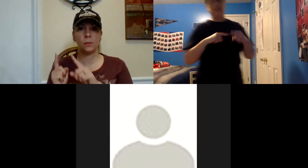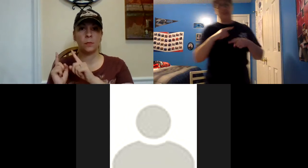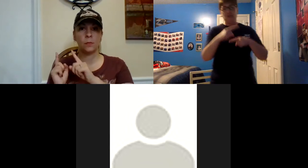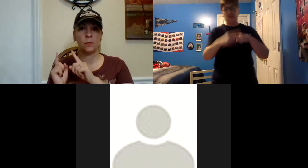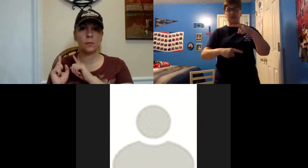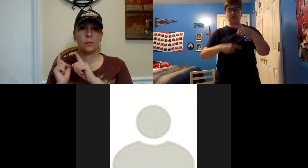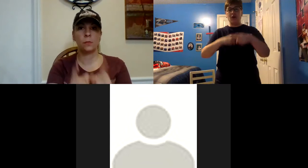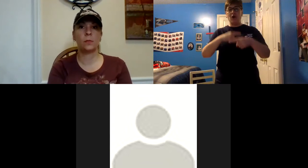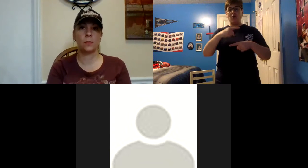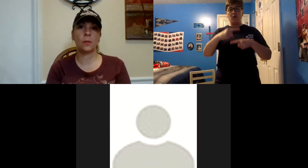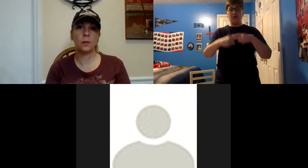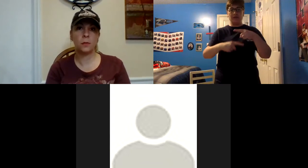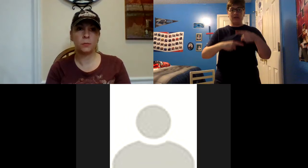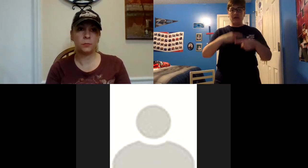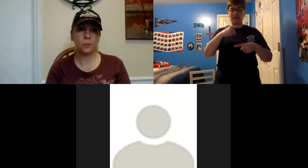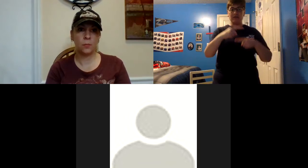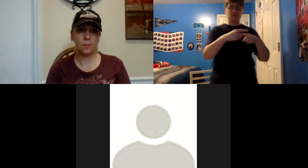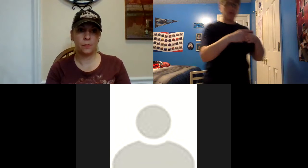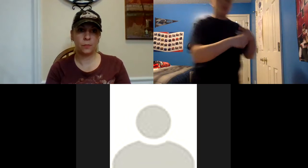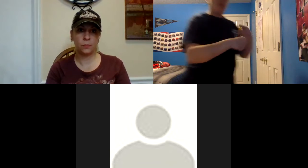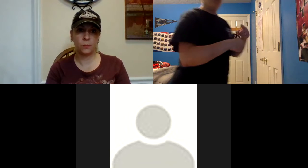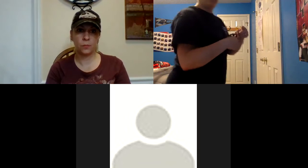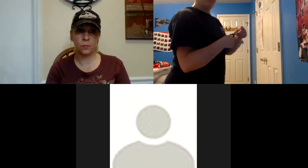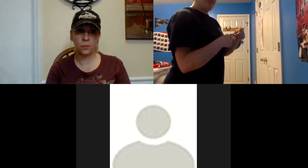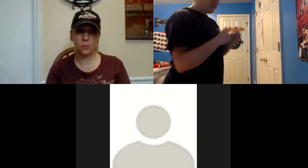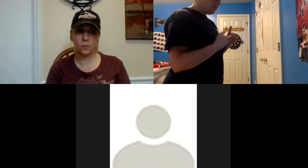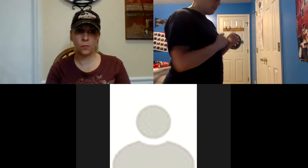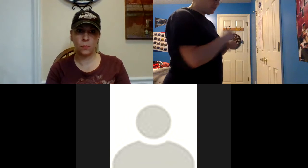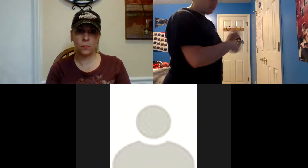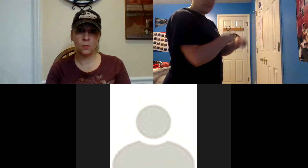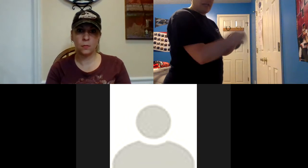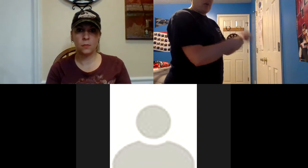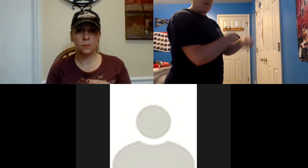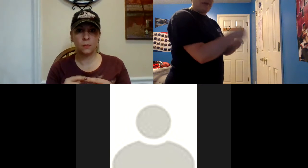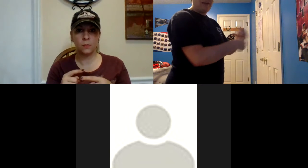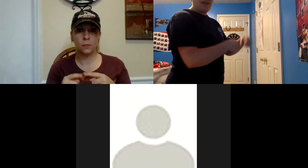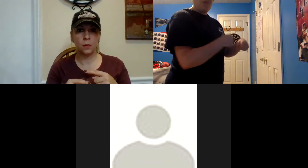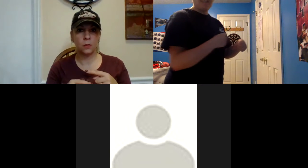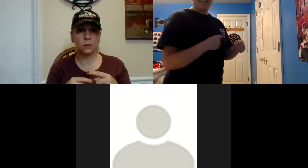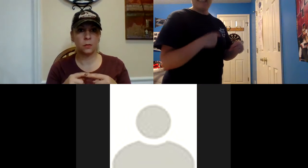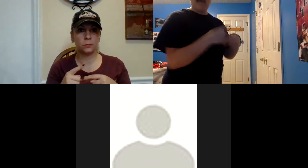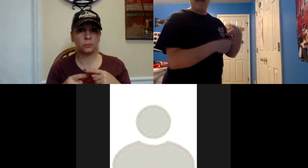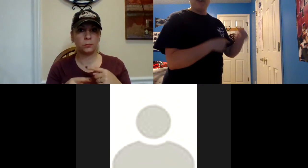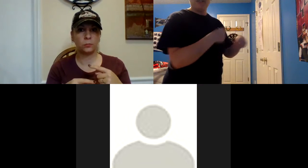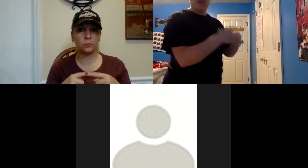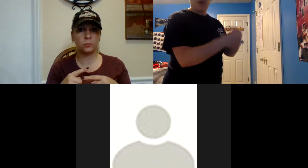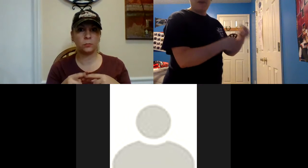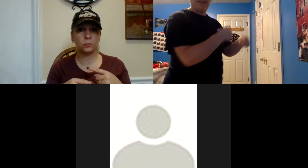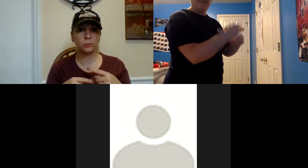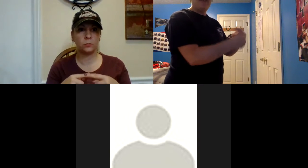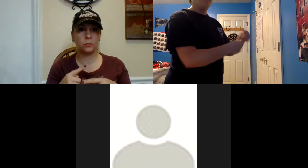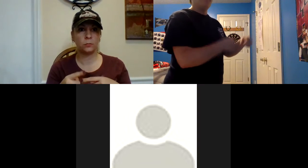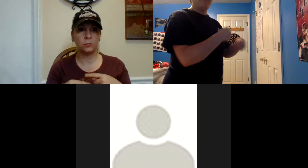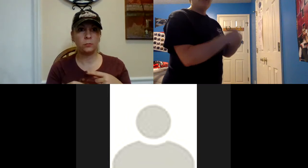Or you can do go like round and circle, like the person is like going, almost like the tire is